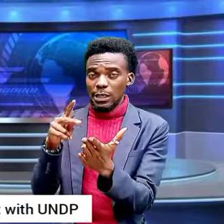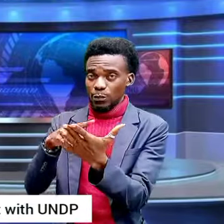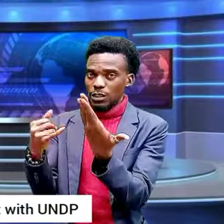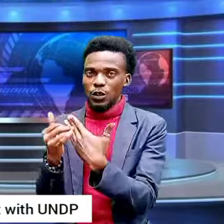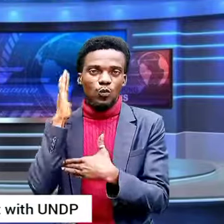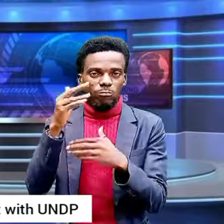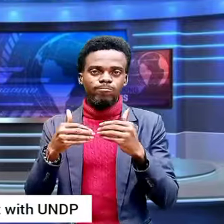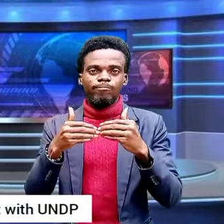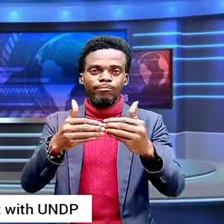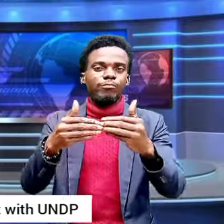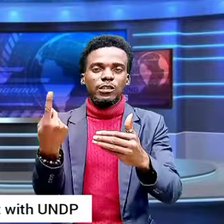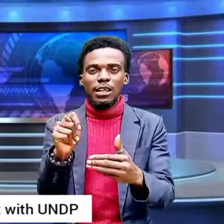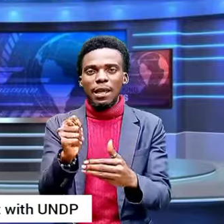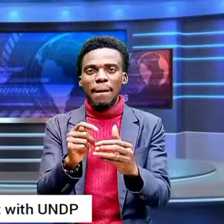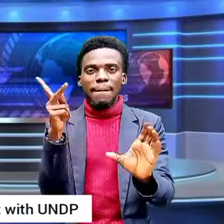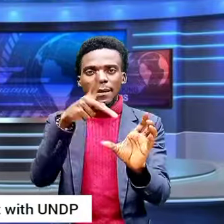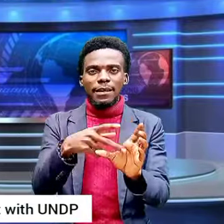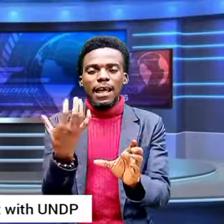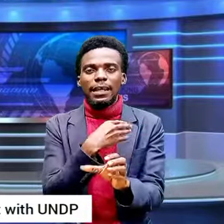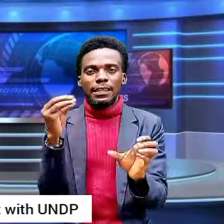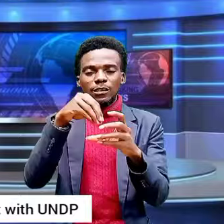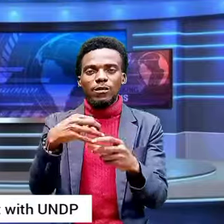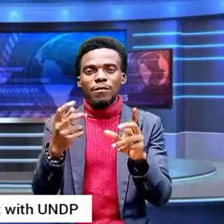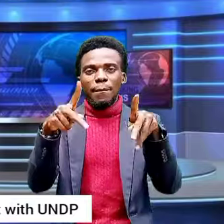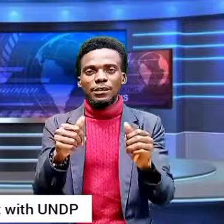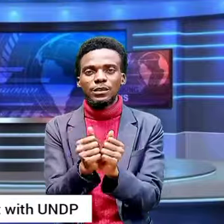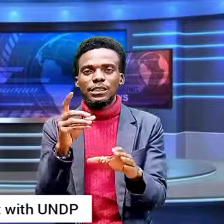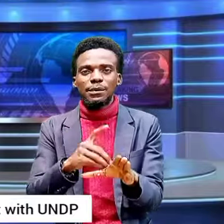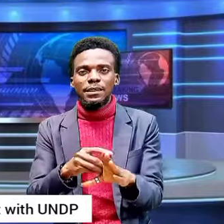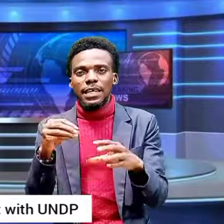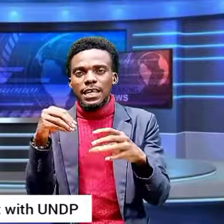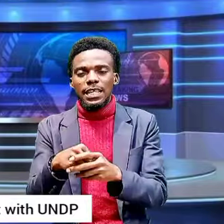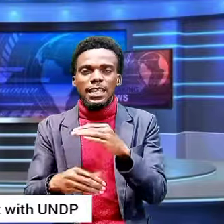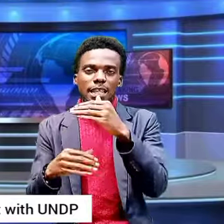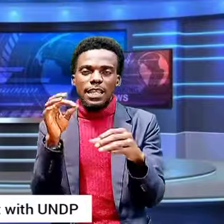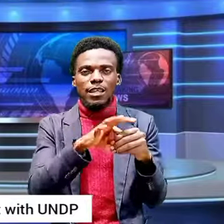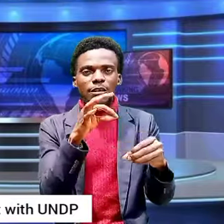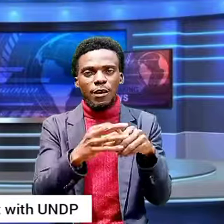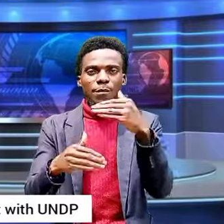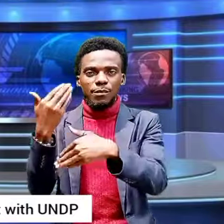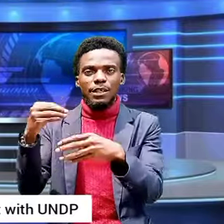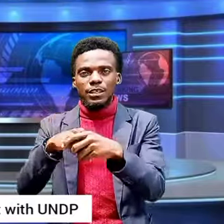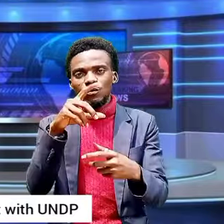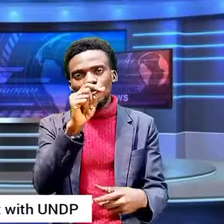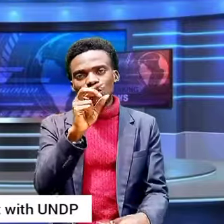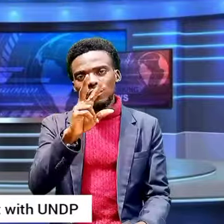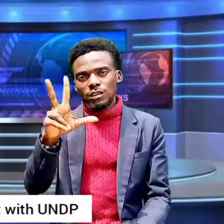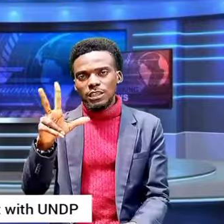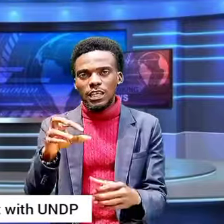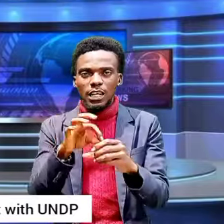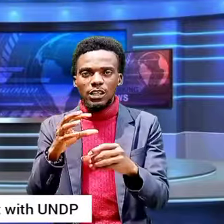will enhance the participation and inclusion of persons with disabilities in the electoral process in the 2023 elections